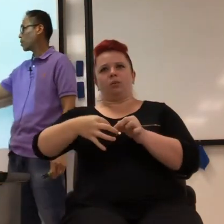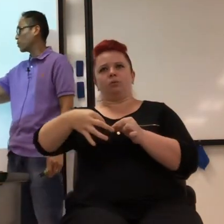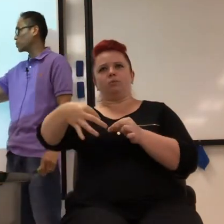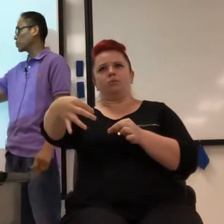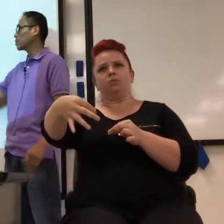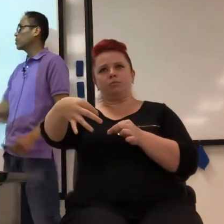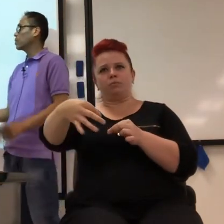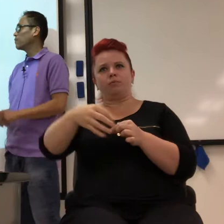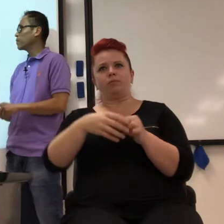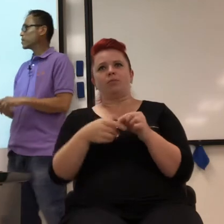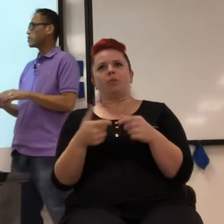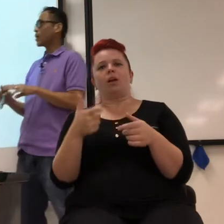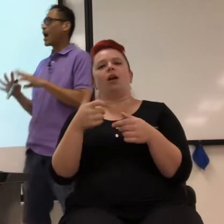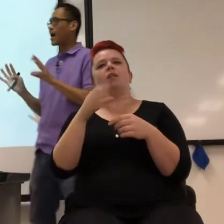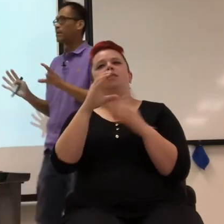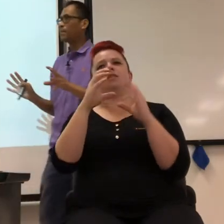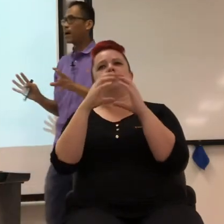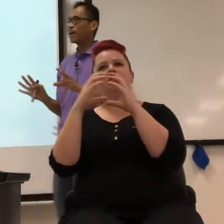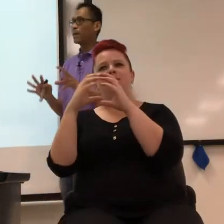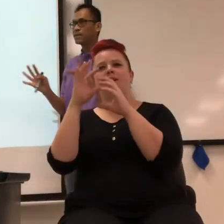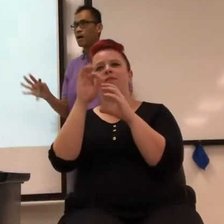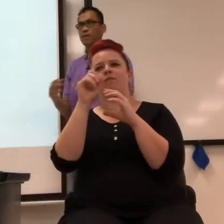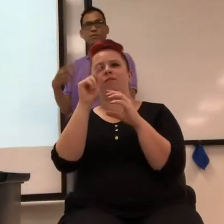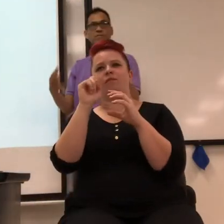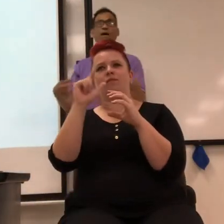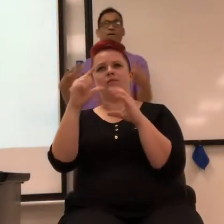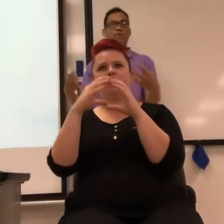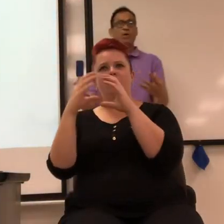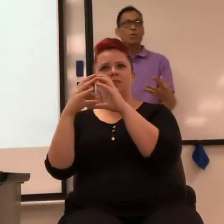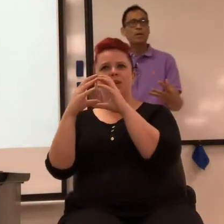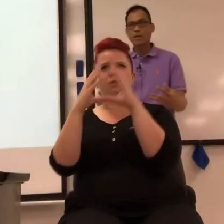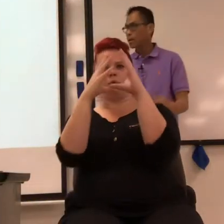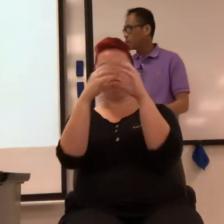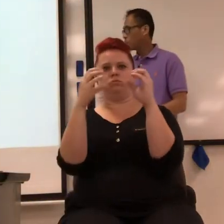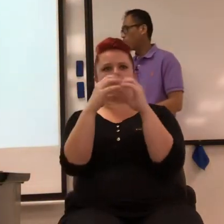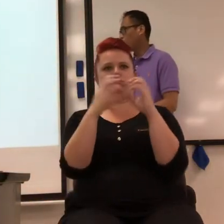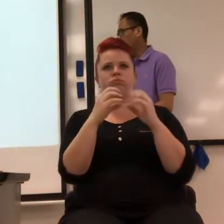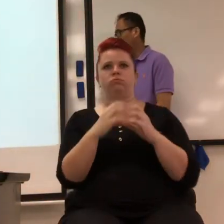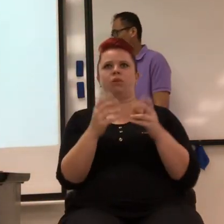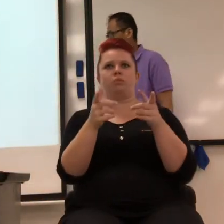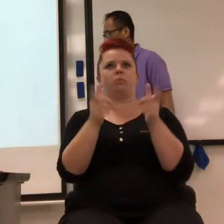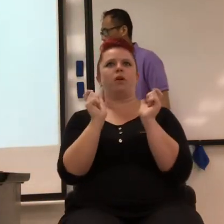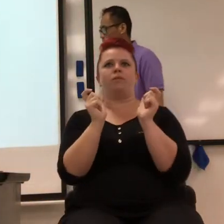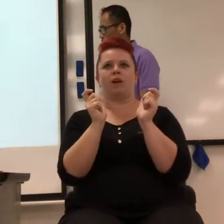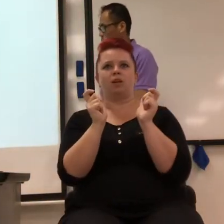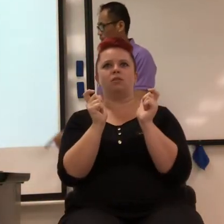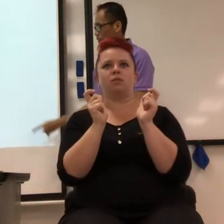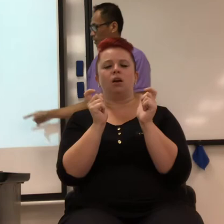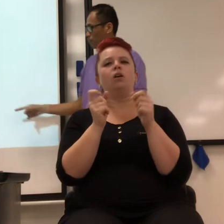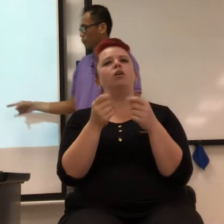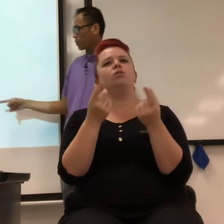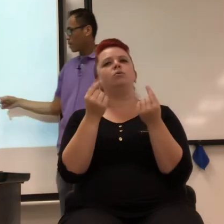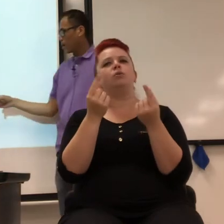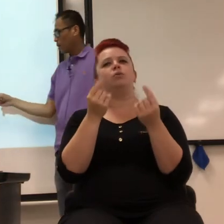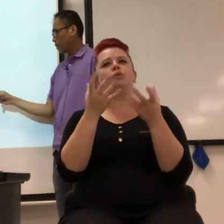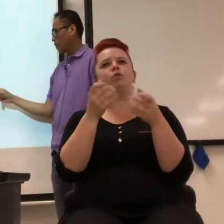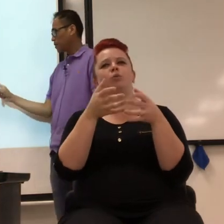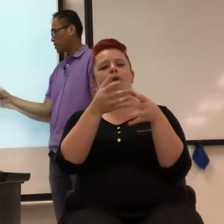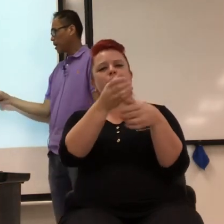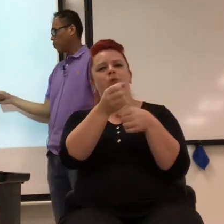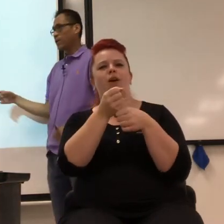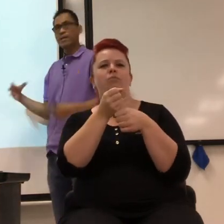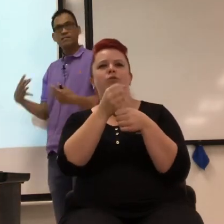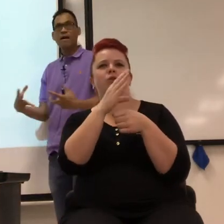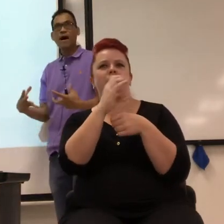you put them in culture. Fetal cells are highly mitotic. They'll divide very quickly. So what you want to do is you want to capture